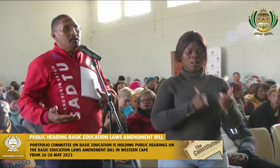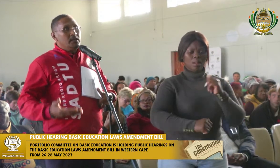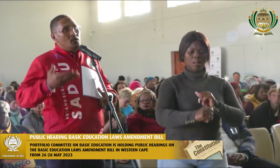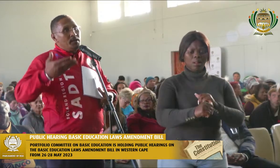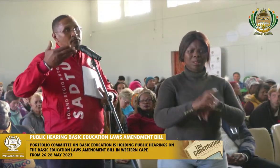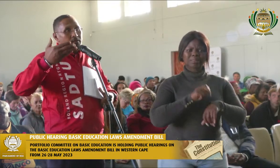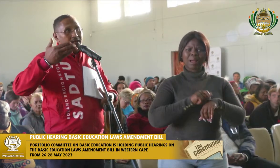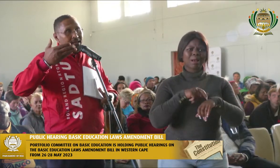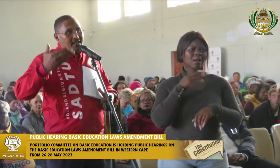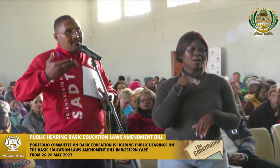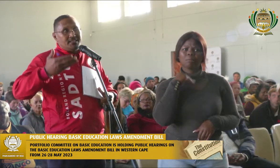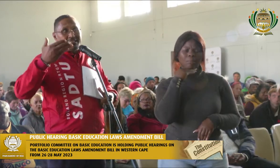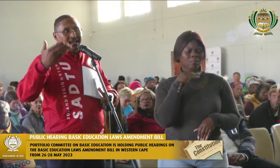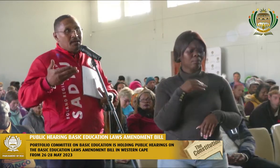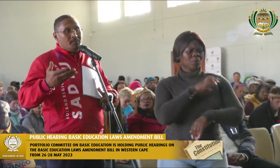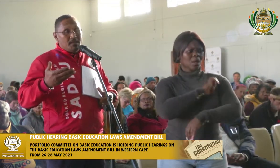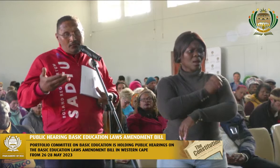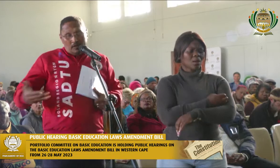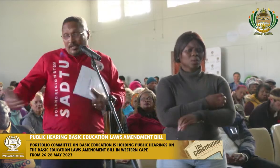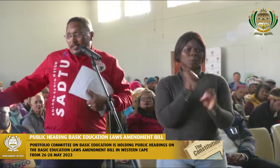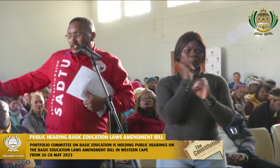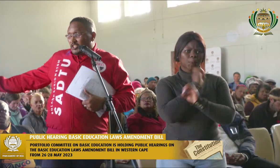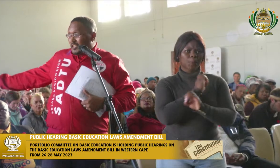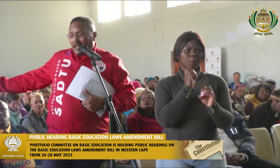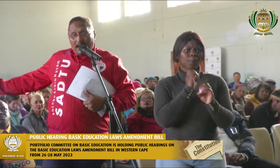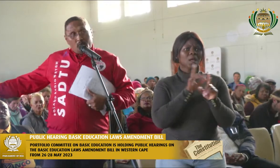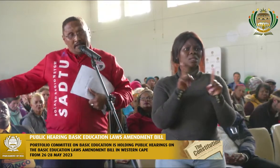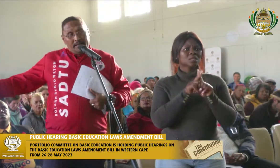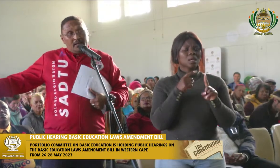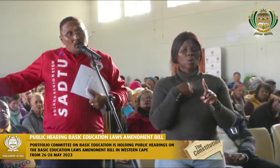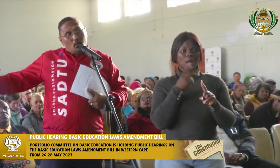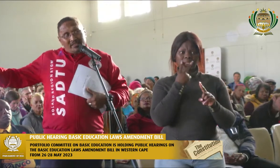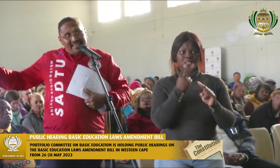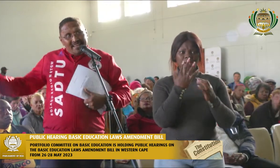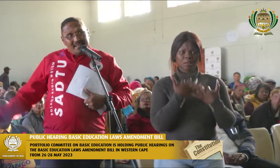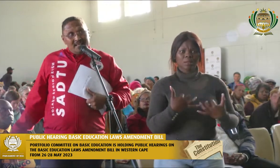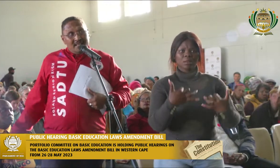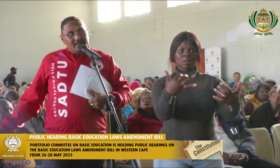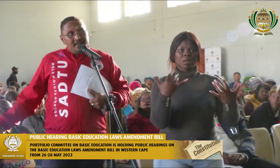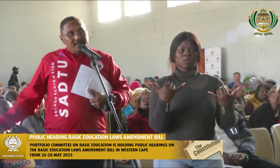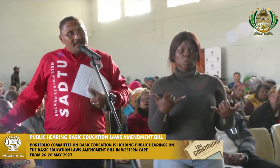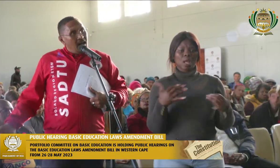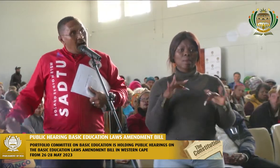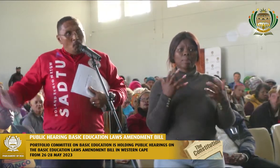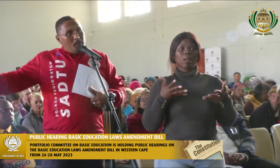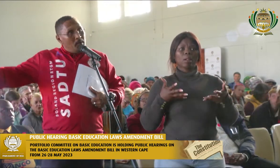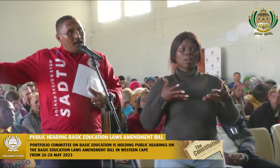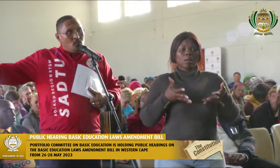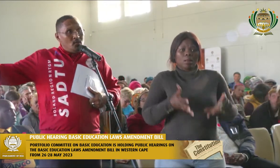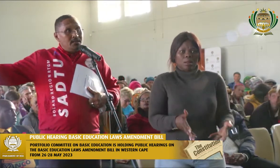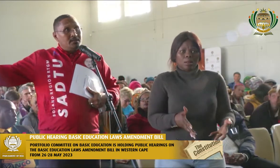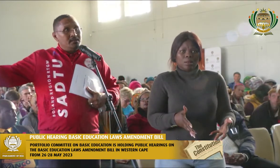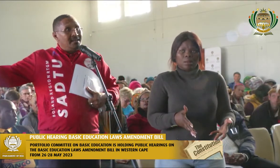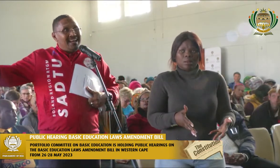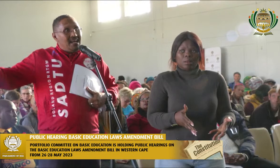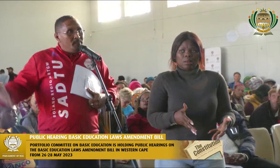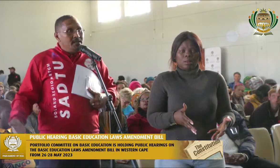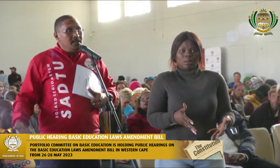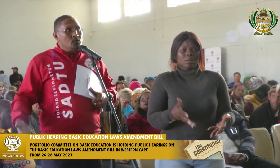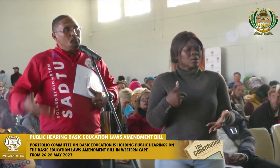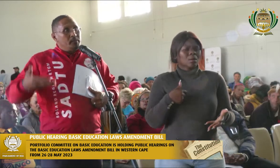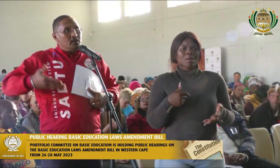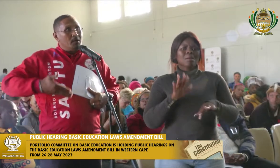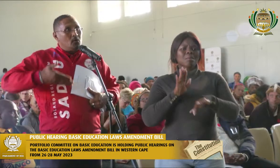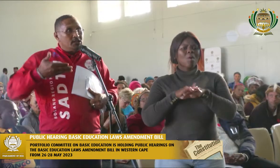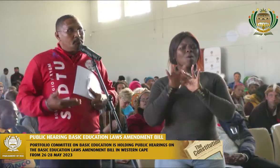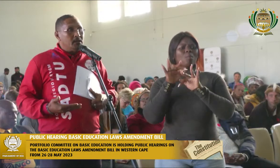time. They don't have the energy, the time. If you even can see the crowd today, who's attending here? Our people are in work. They can't be